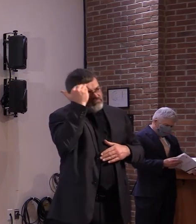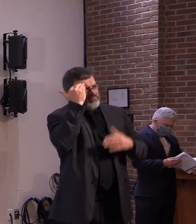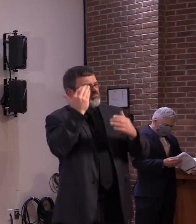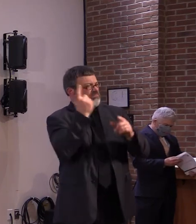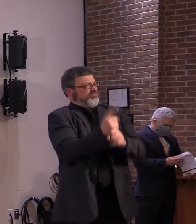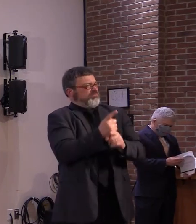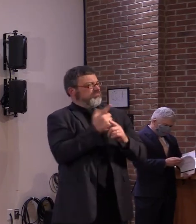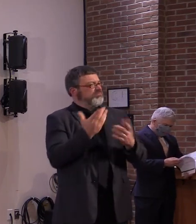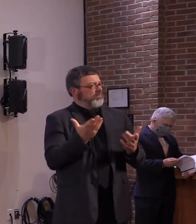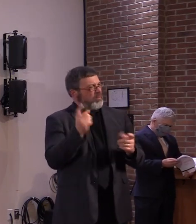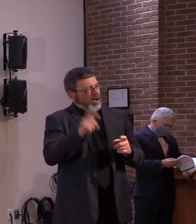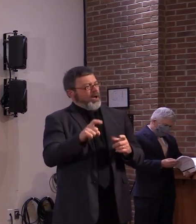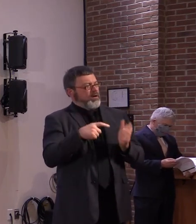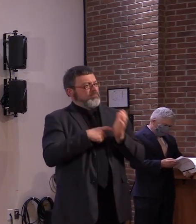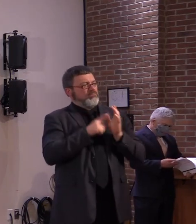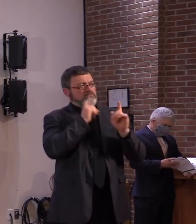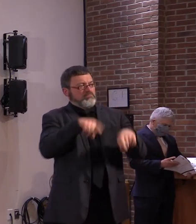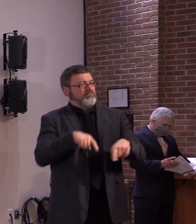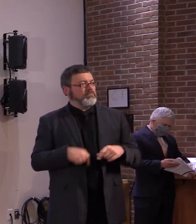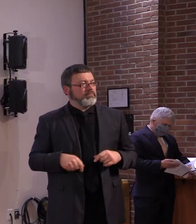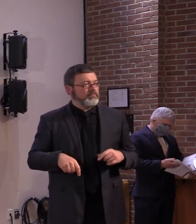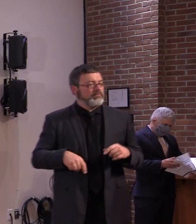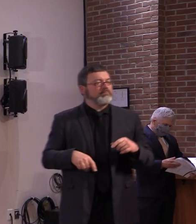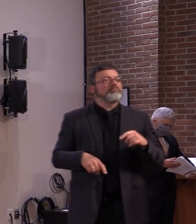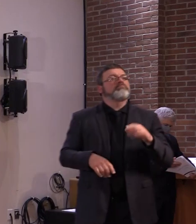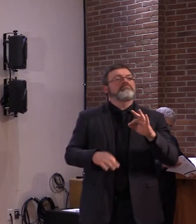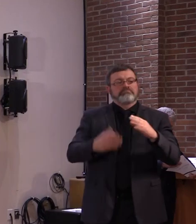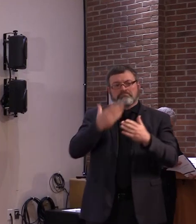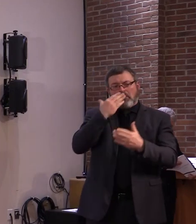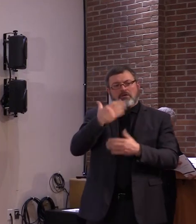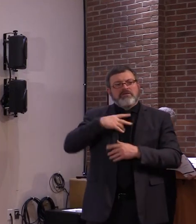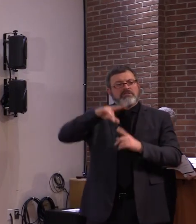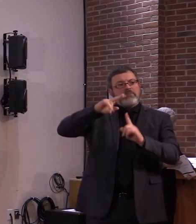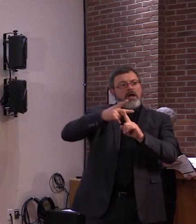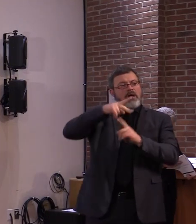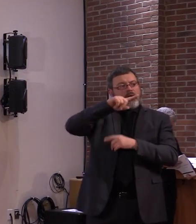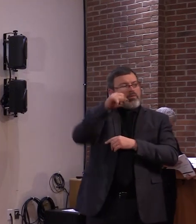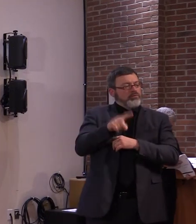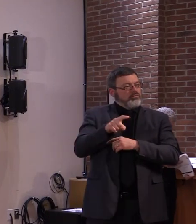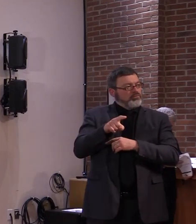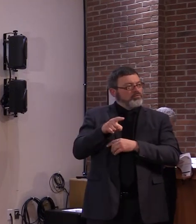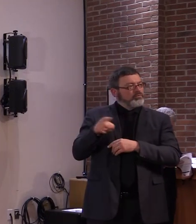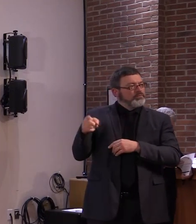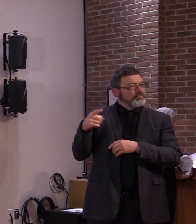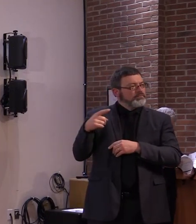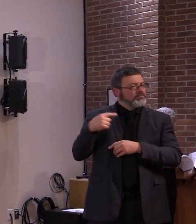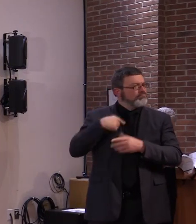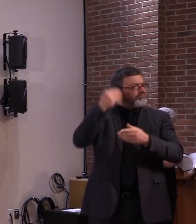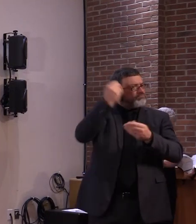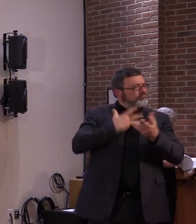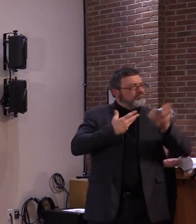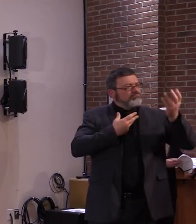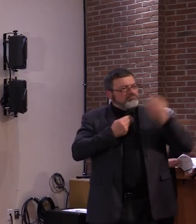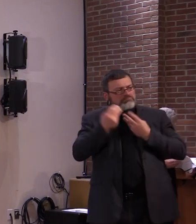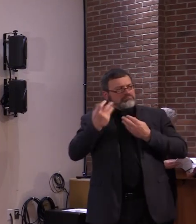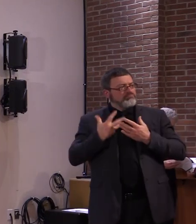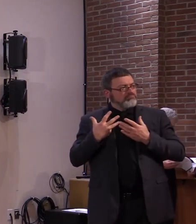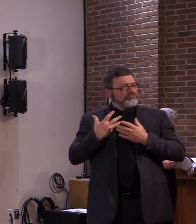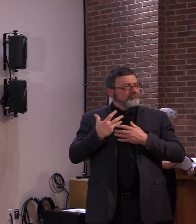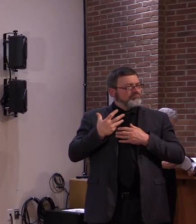Thank you. And then a very specific follow-up. I've received reports of a small cluster of cases in Wakefield, and